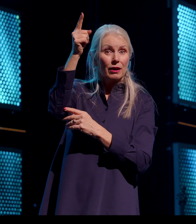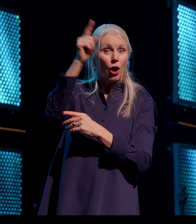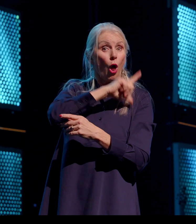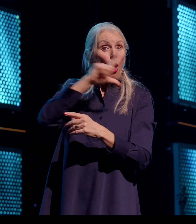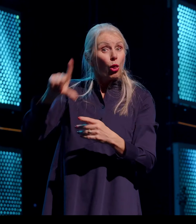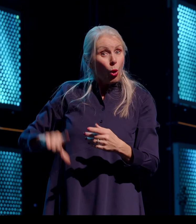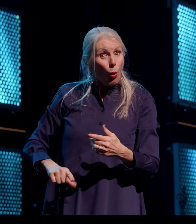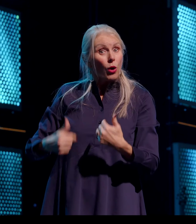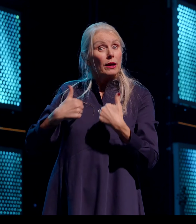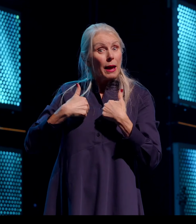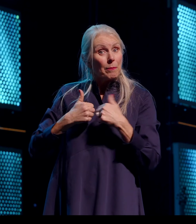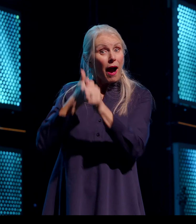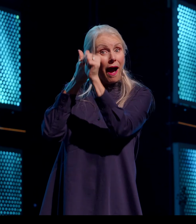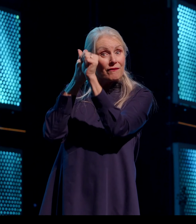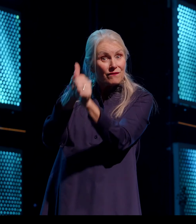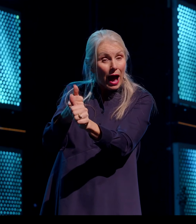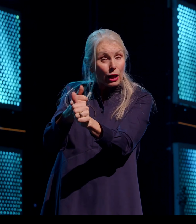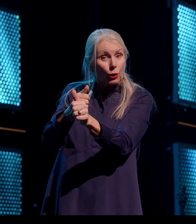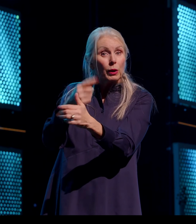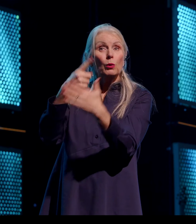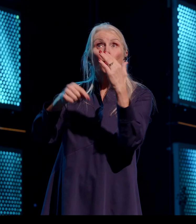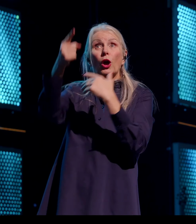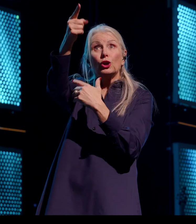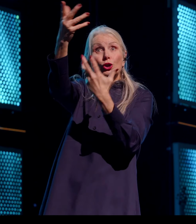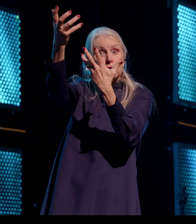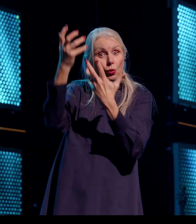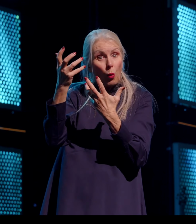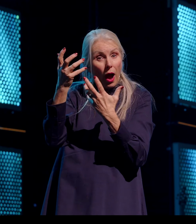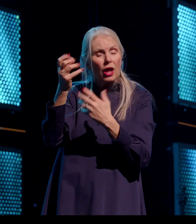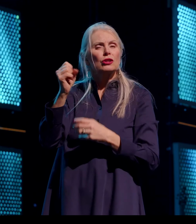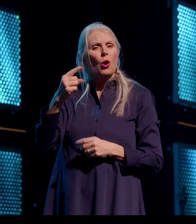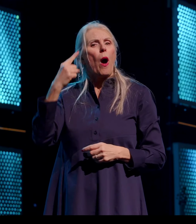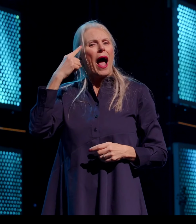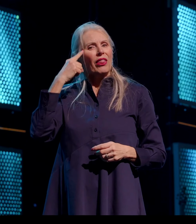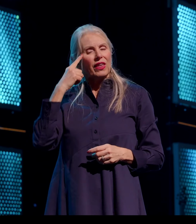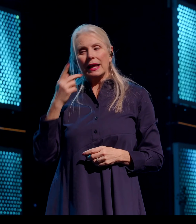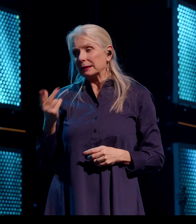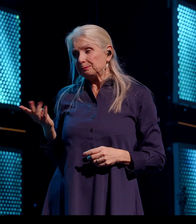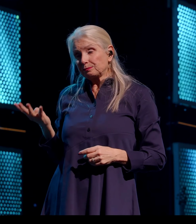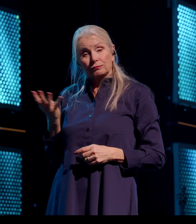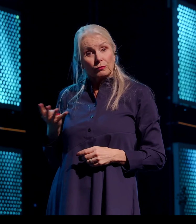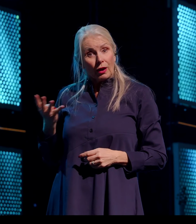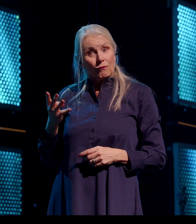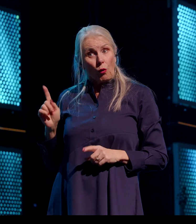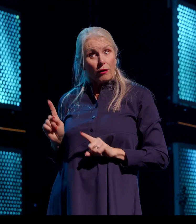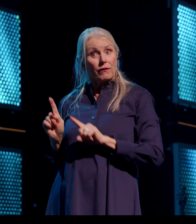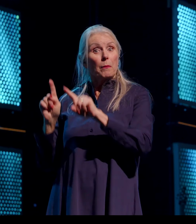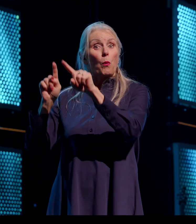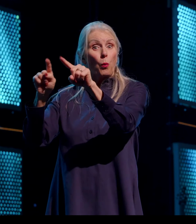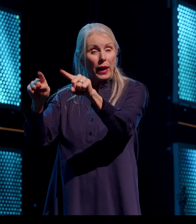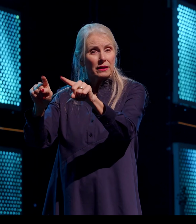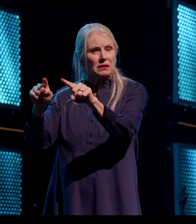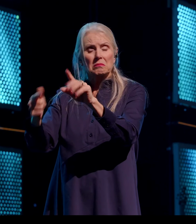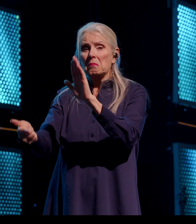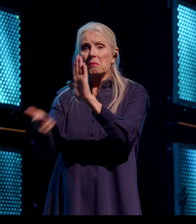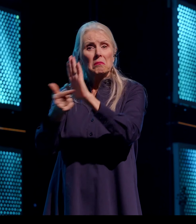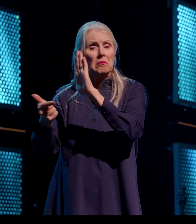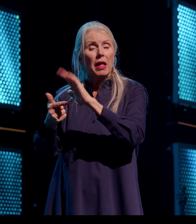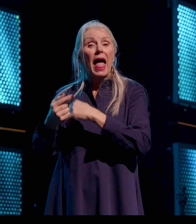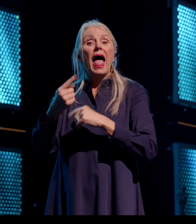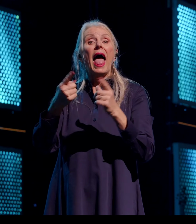I in step with you? And here's the thing. So I think they went and tried to go to Asia. God forbids it. Then in Acts 16,